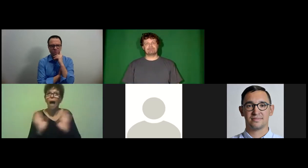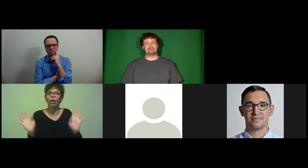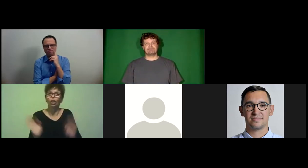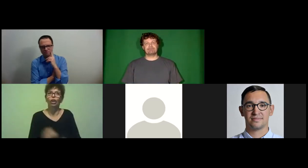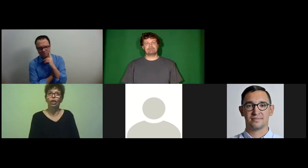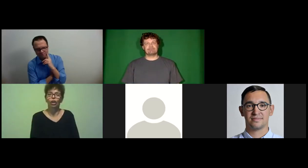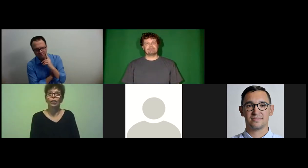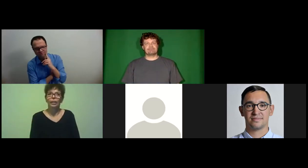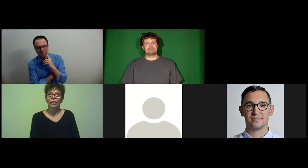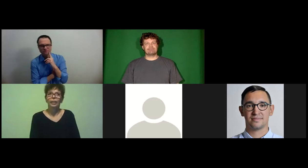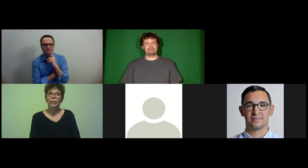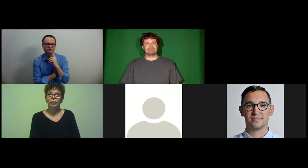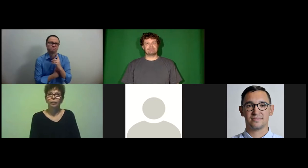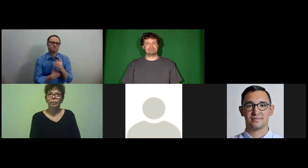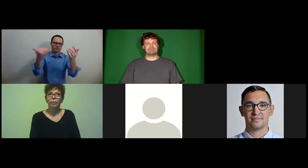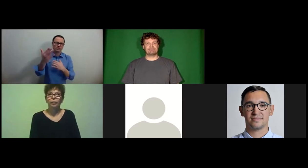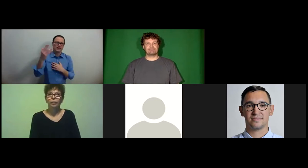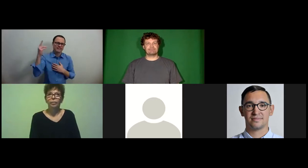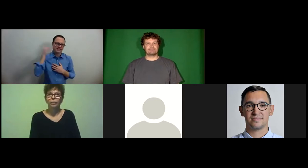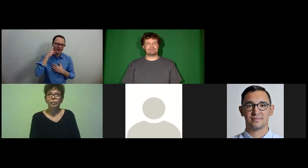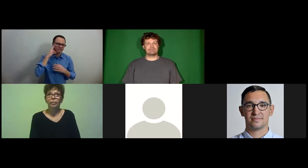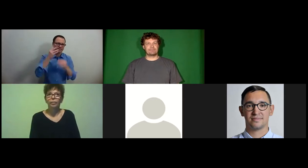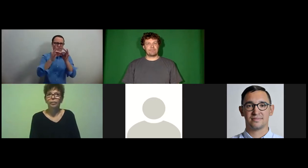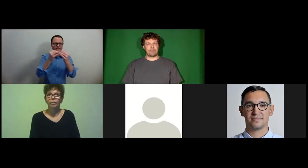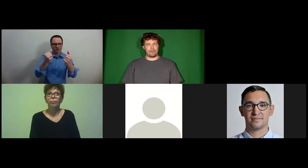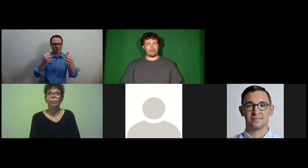had different experiences with different coaches. Uh-huh.